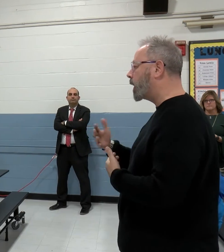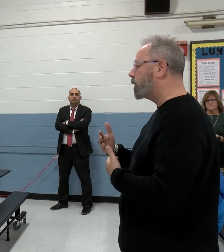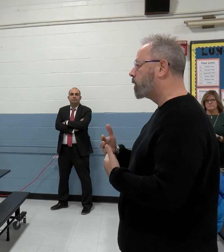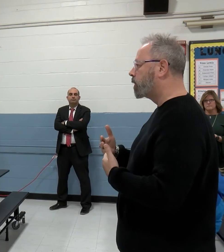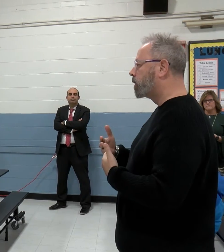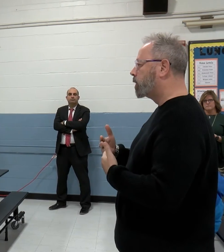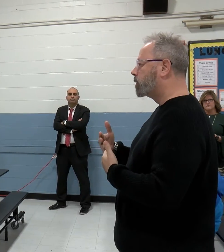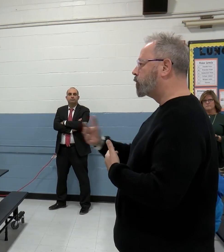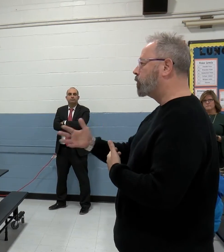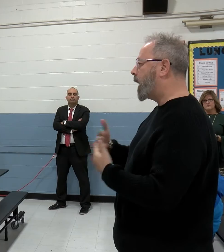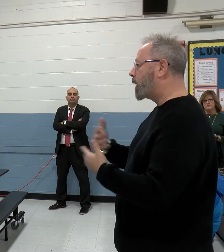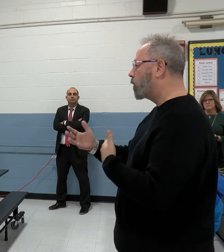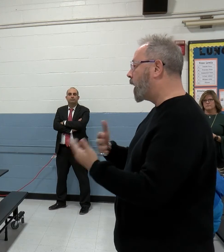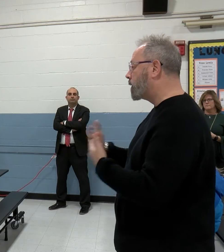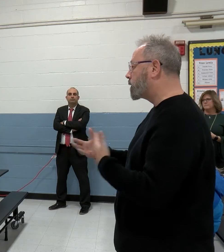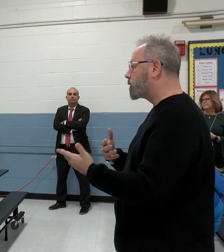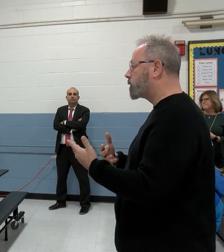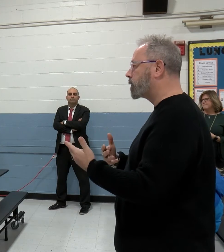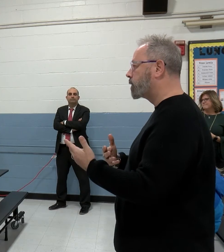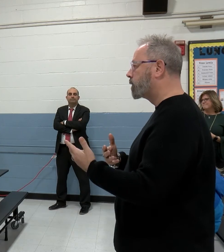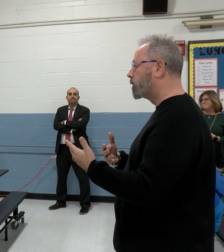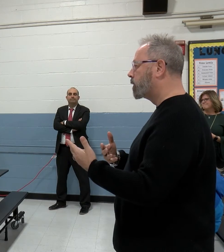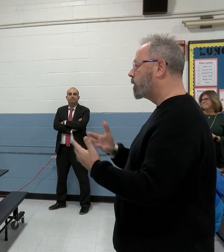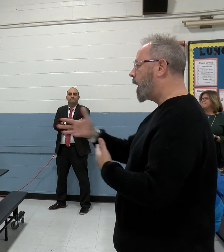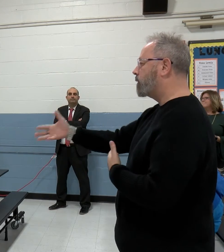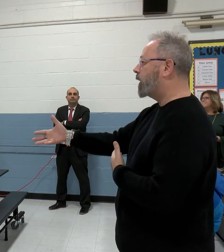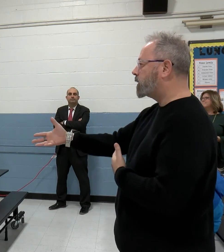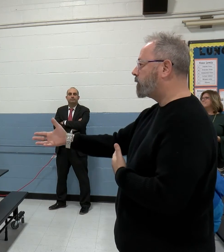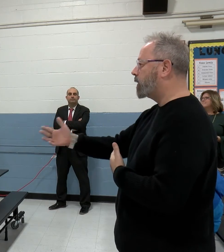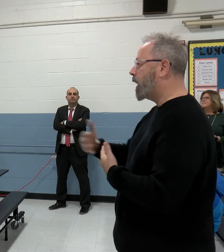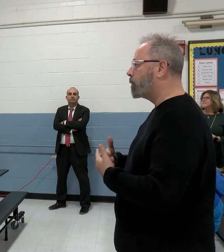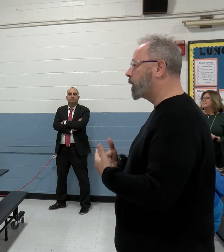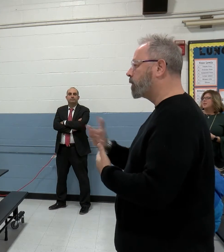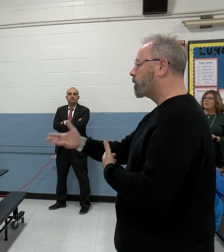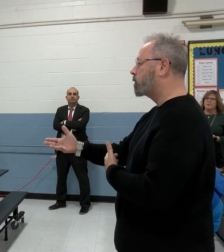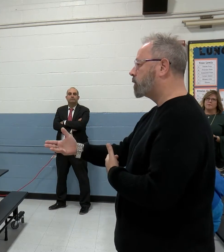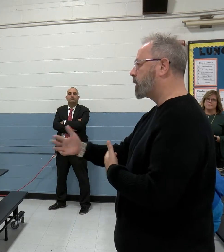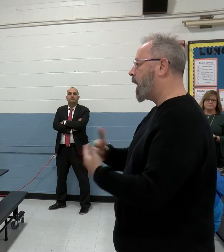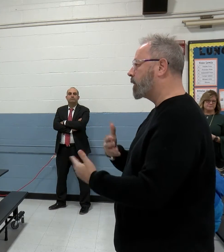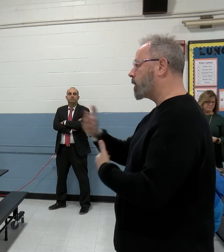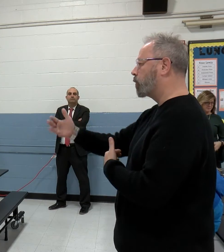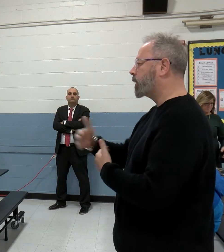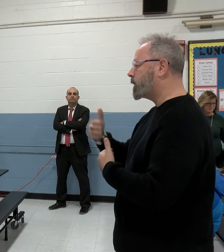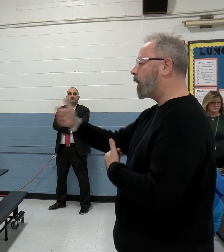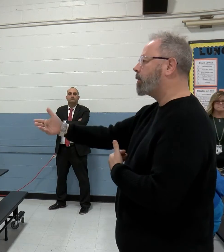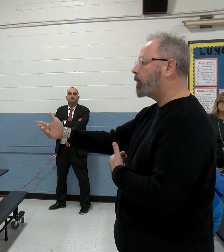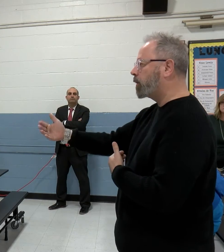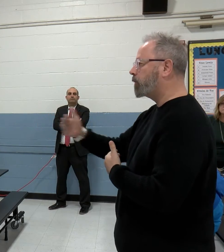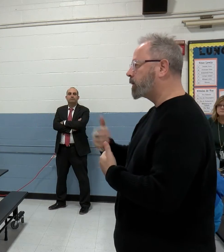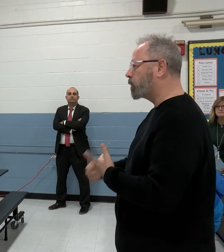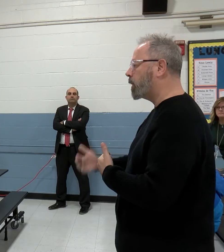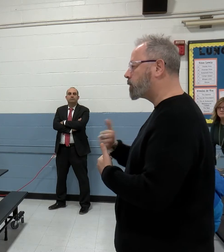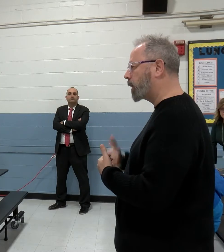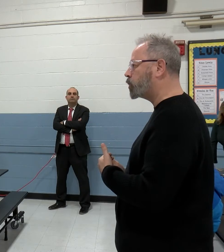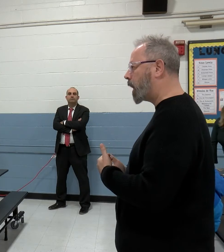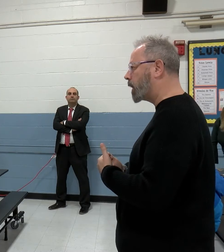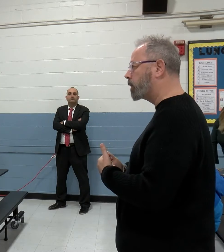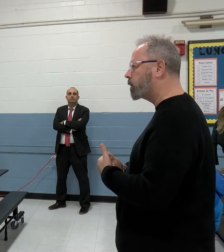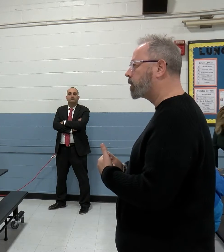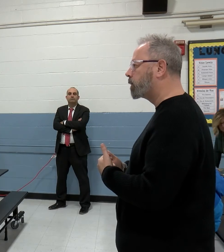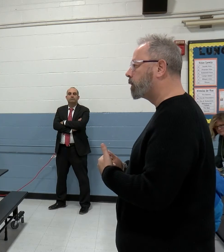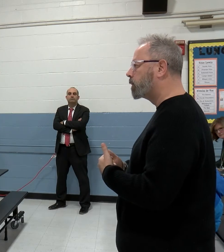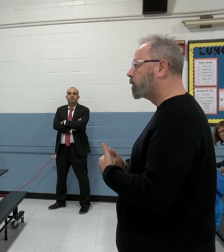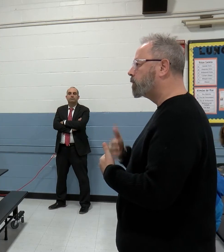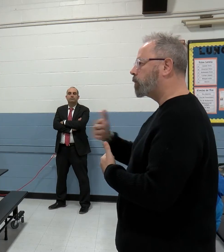How can I do that in a way that's not invasive on them, but to be honest, I don't really care about their feelings when it comes to my